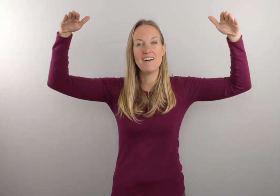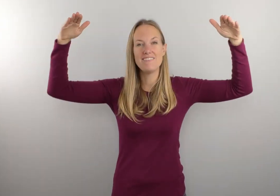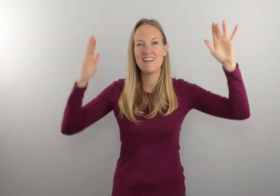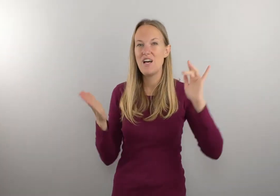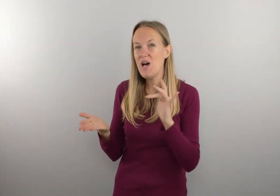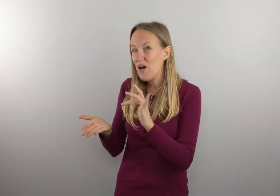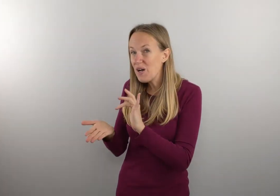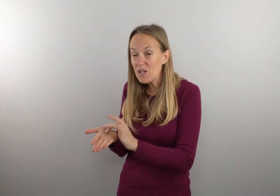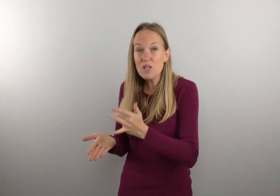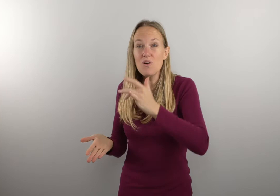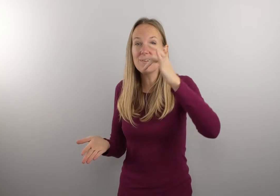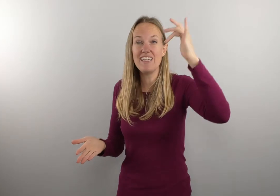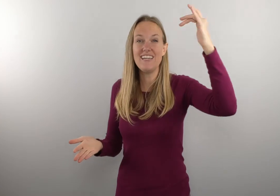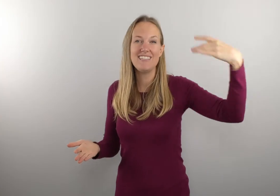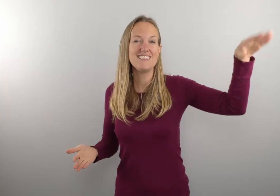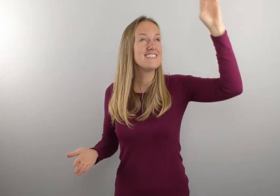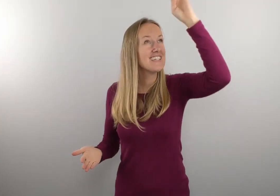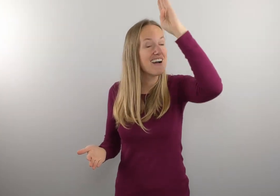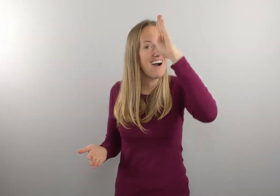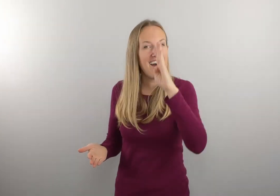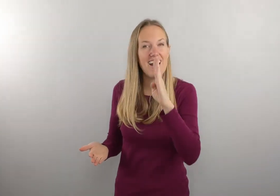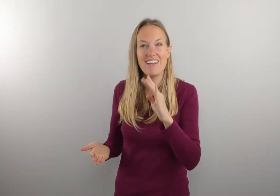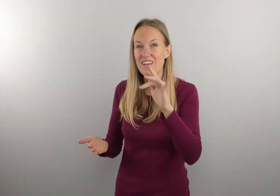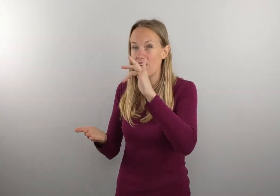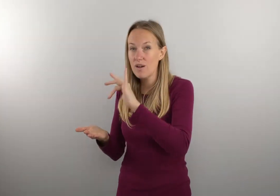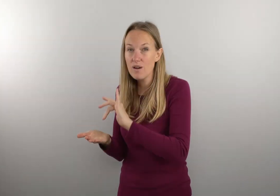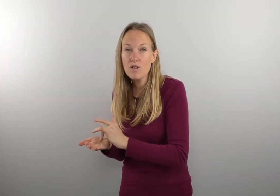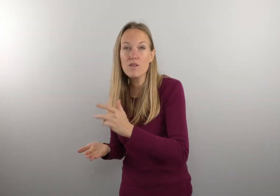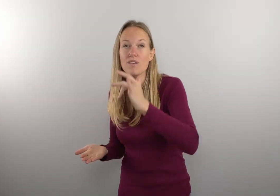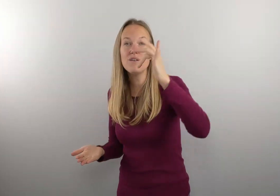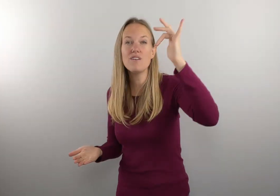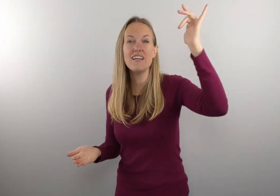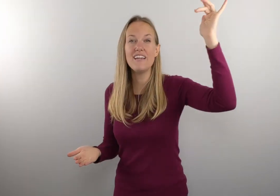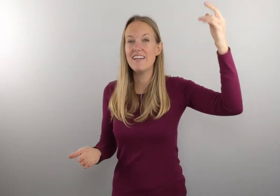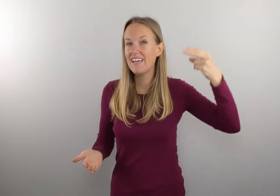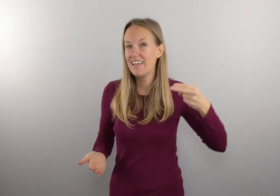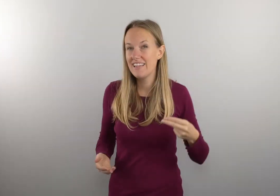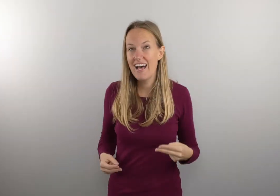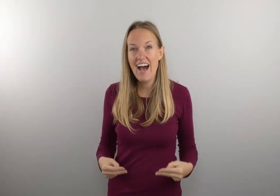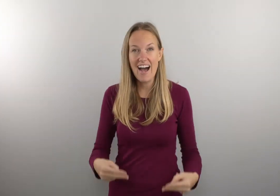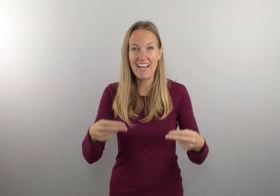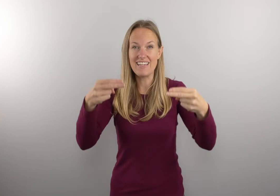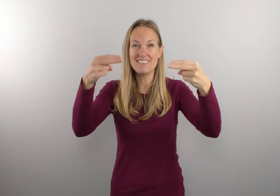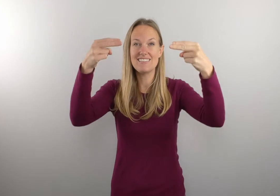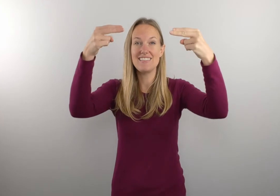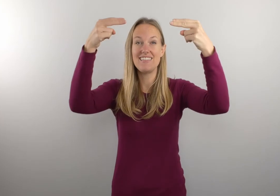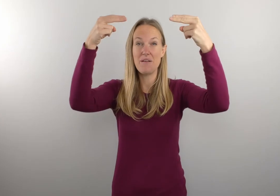above. Glory to God. Glory in the highest. And then back to